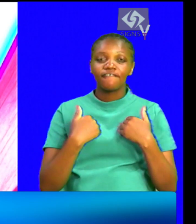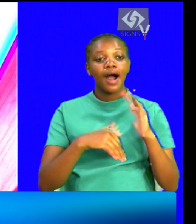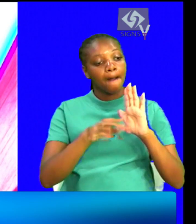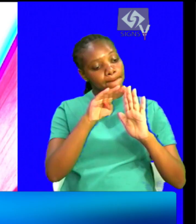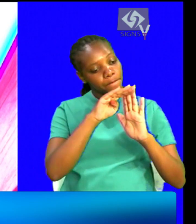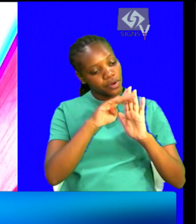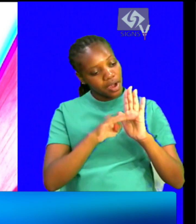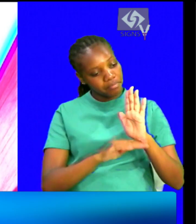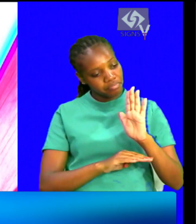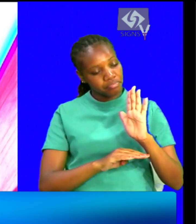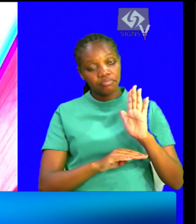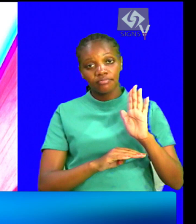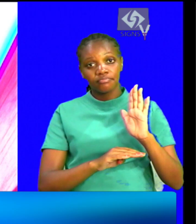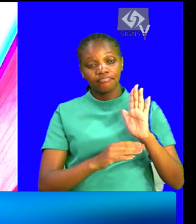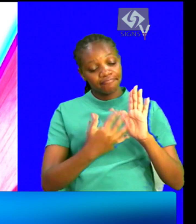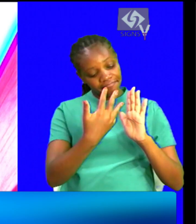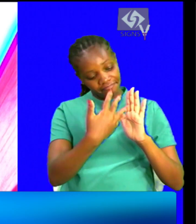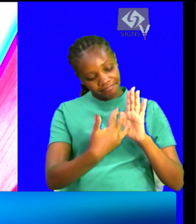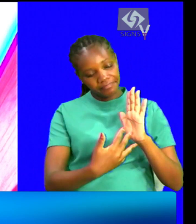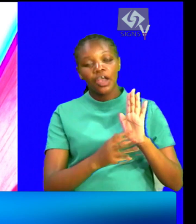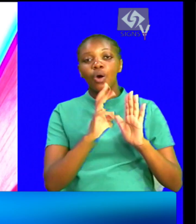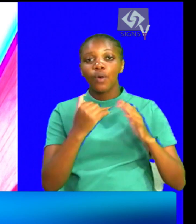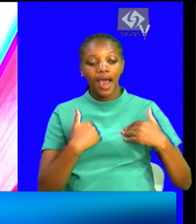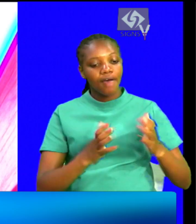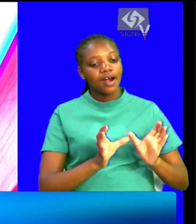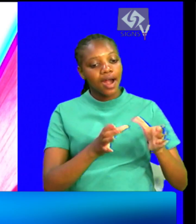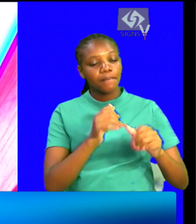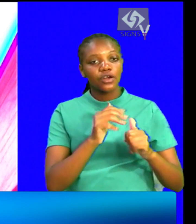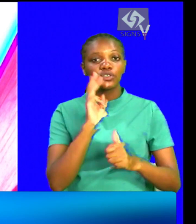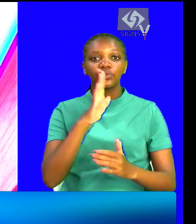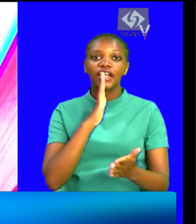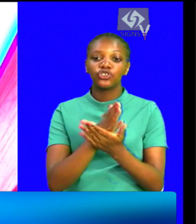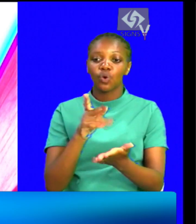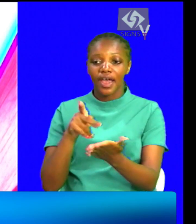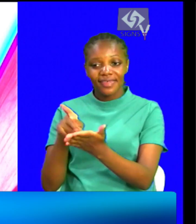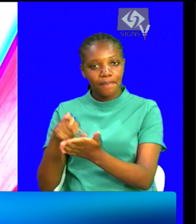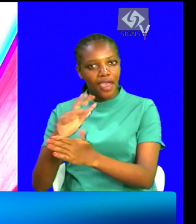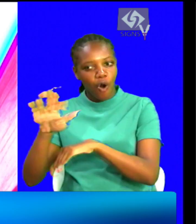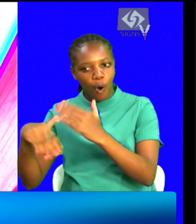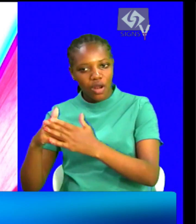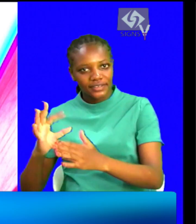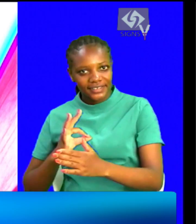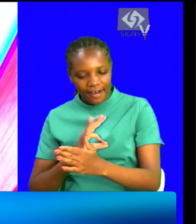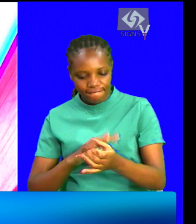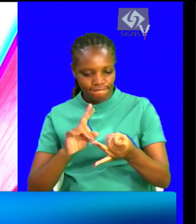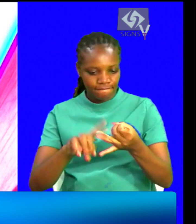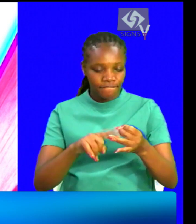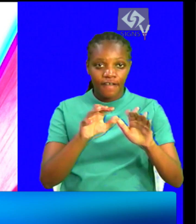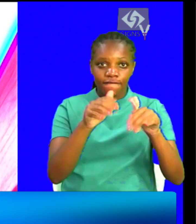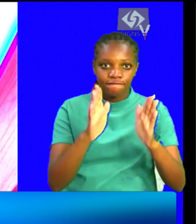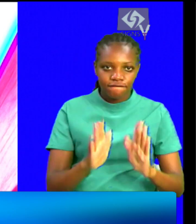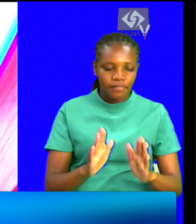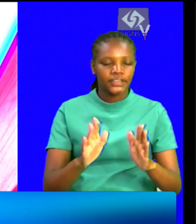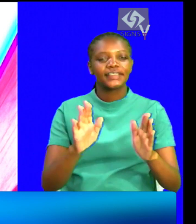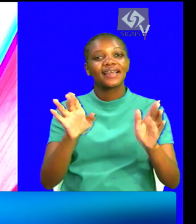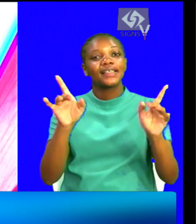to have a leasing program where we are going to have a company that is going to make sure they pay the workers, they pay